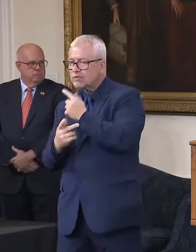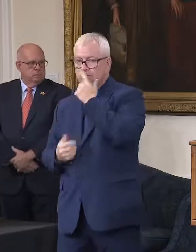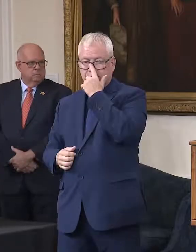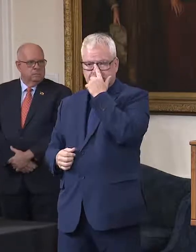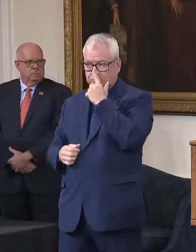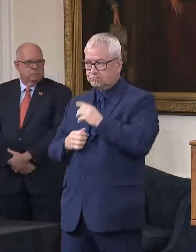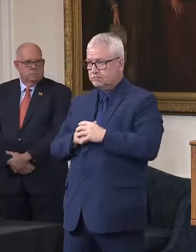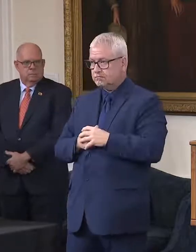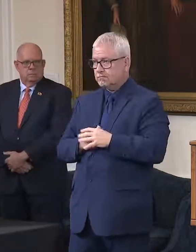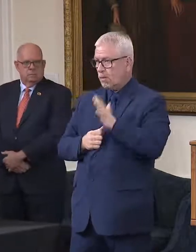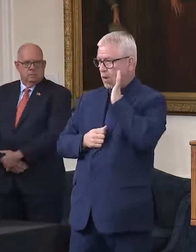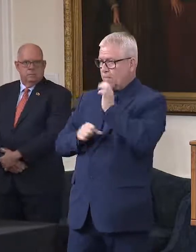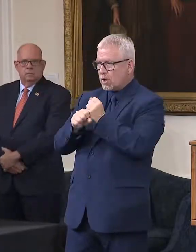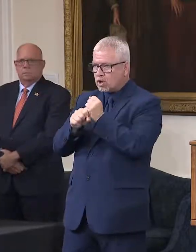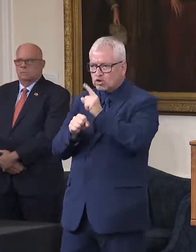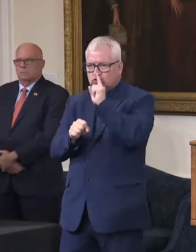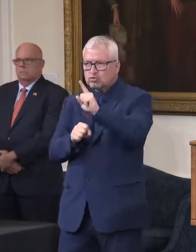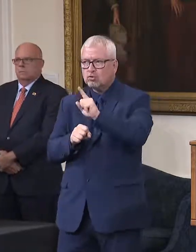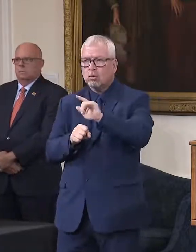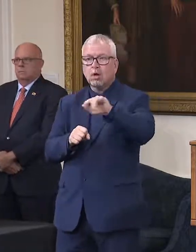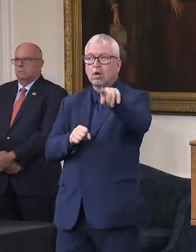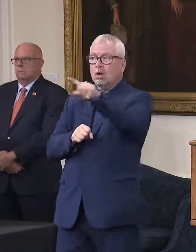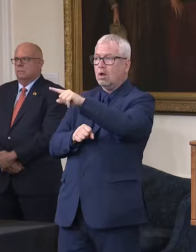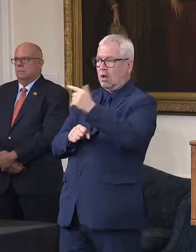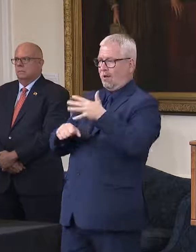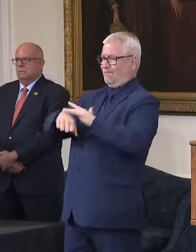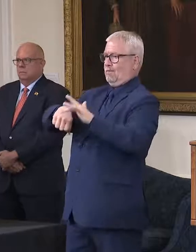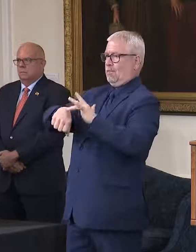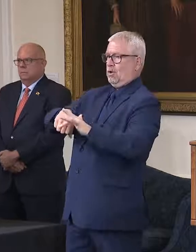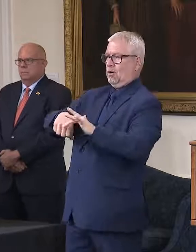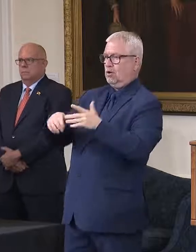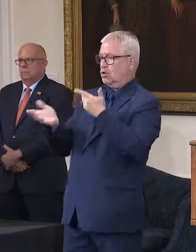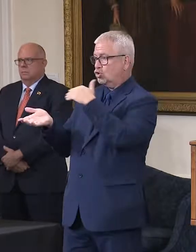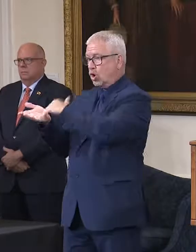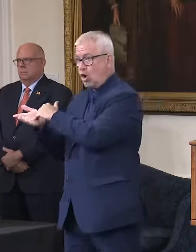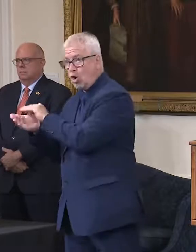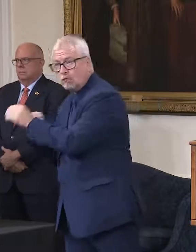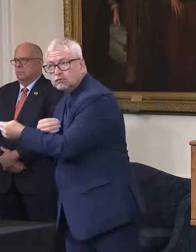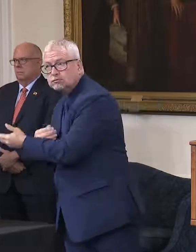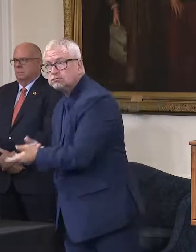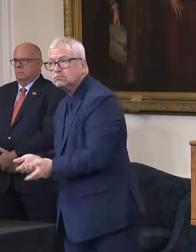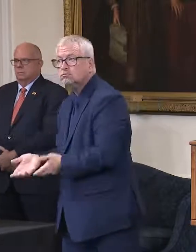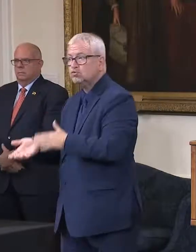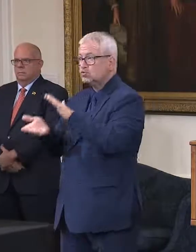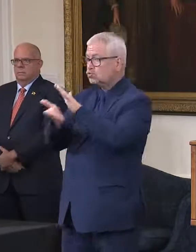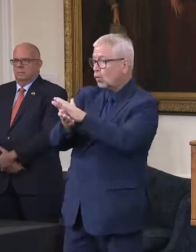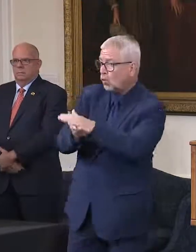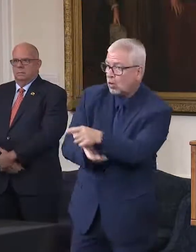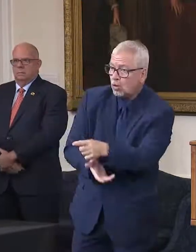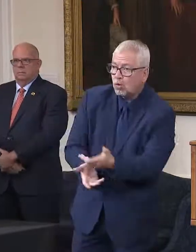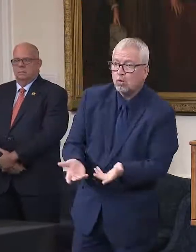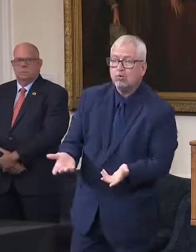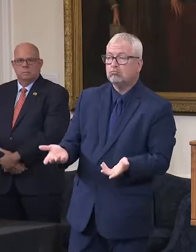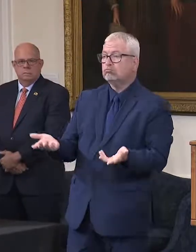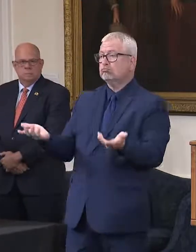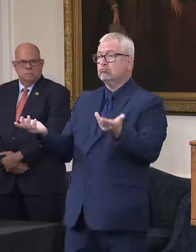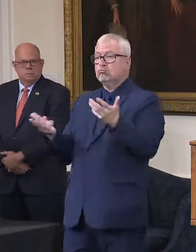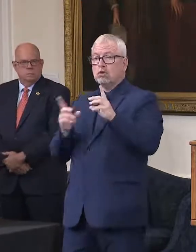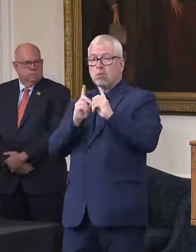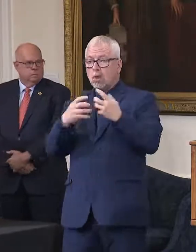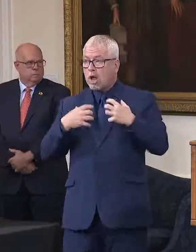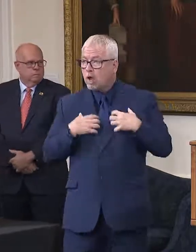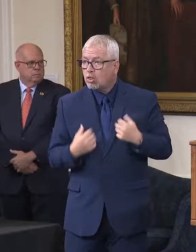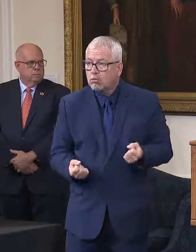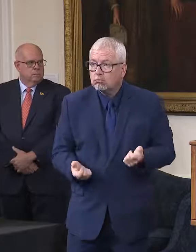available in pediatrician offices, primary care doctors' offices, local health departments who are partnering